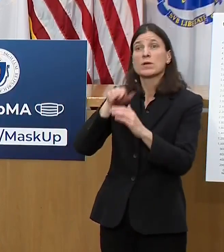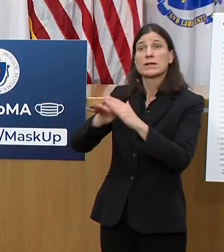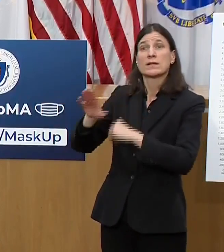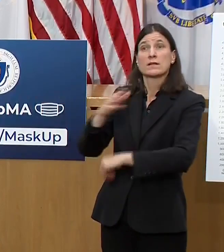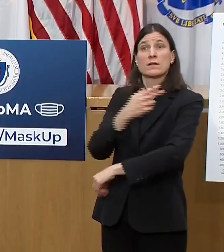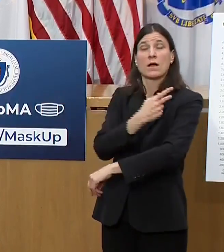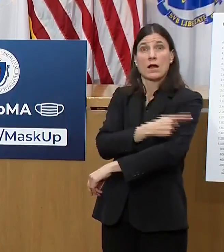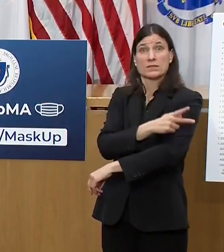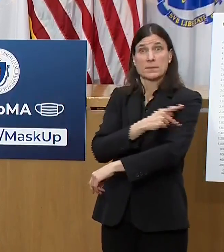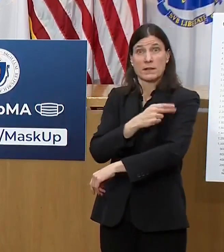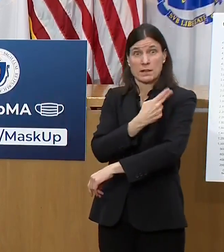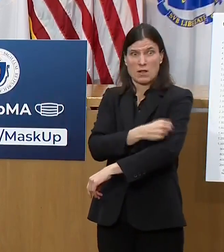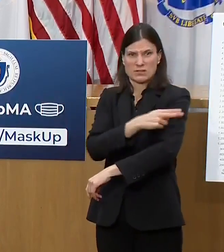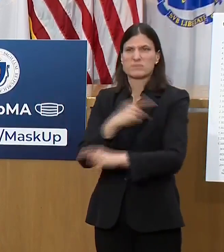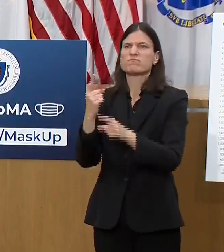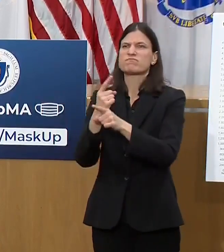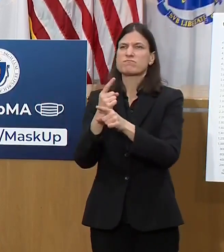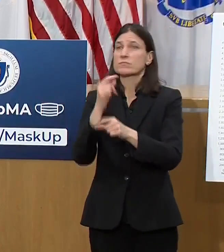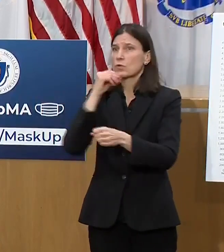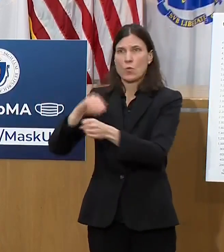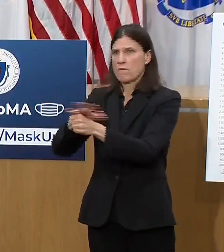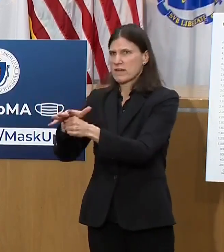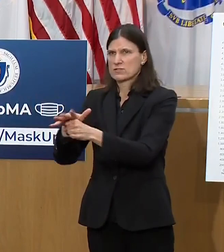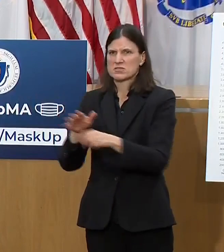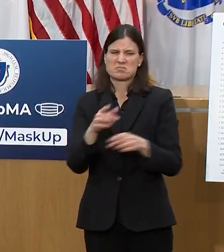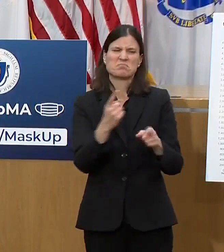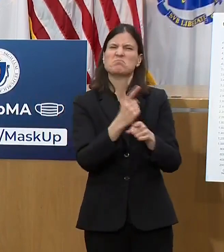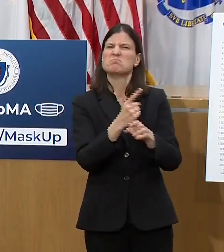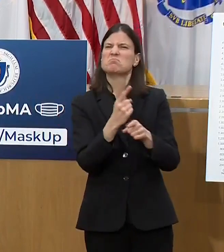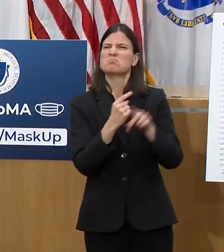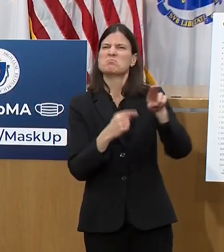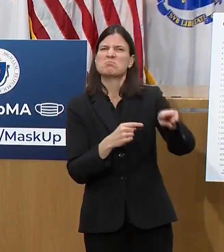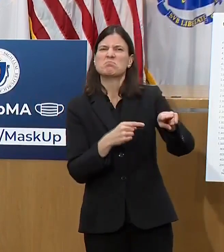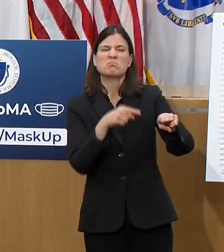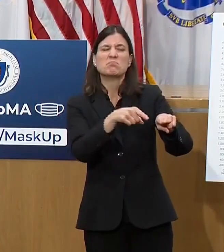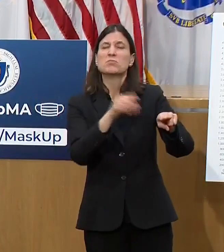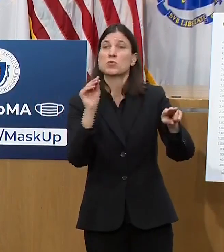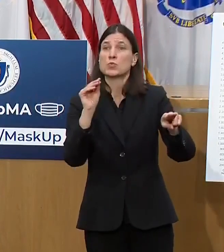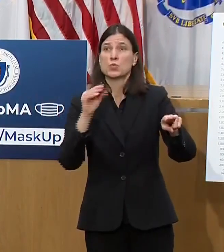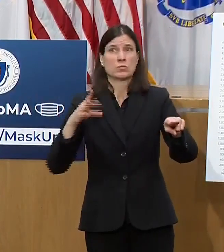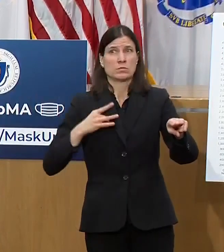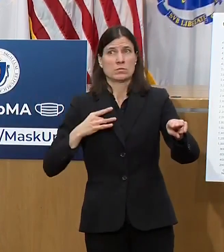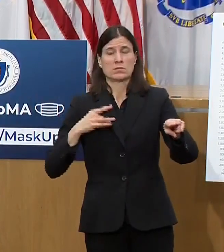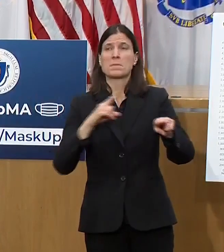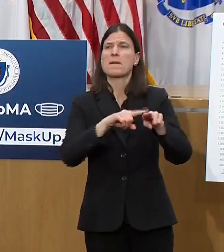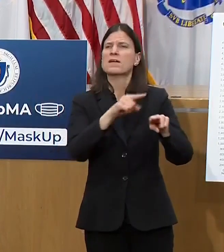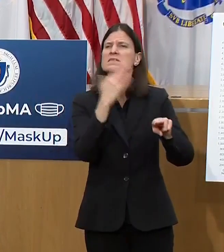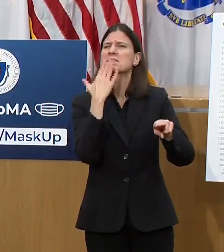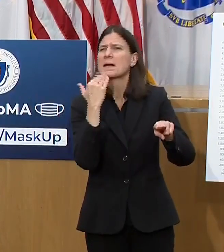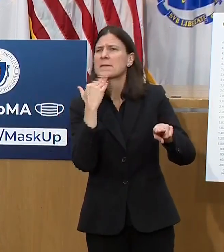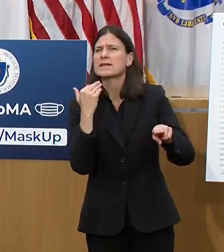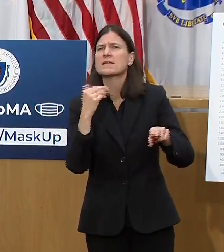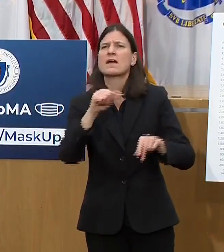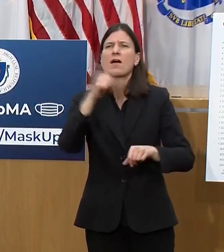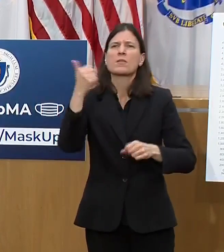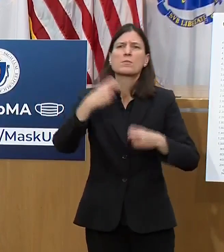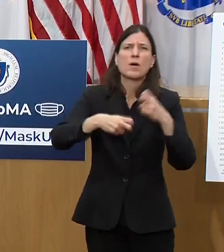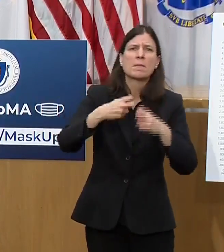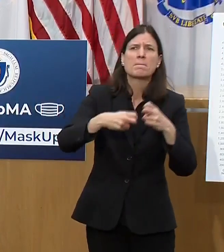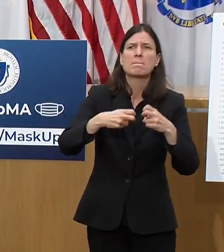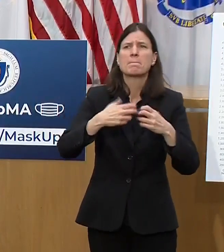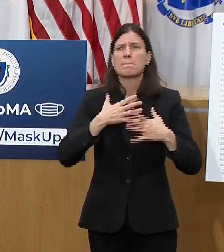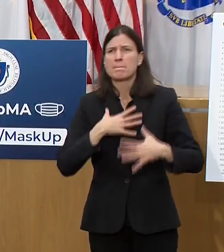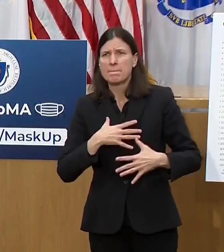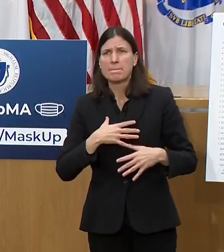in with a primary chronic illness, and then later on we find out they are COVID positive. And that in